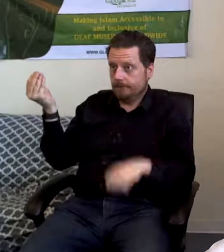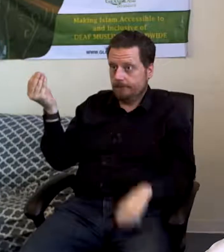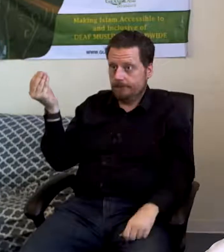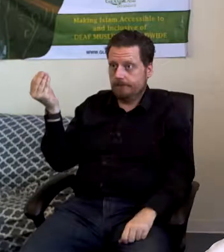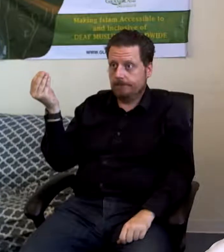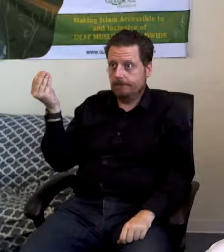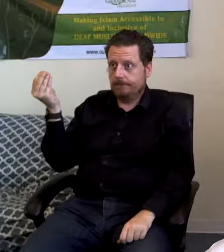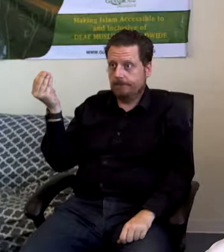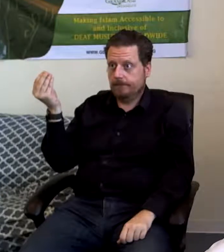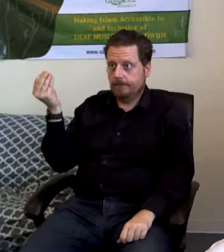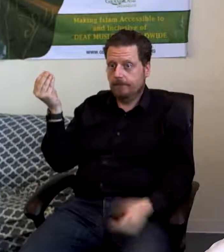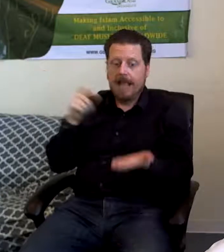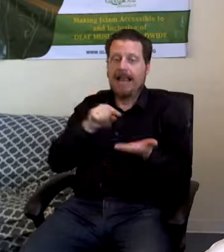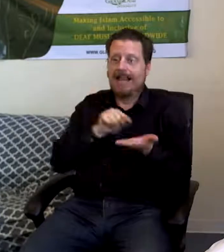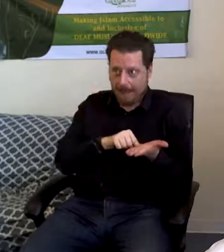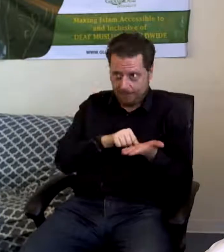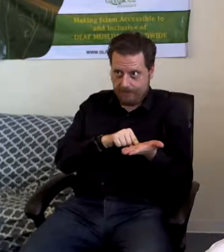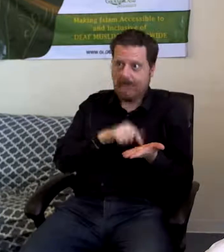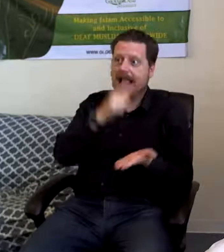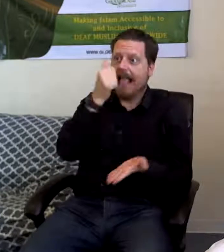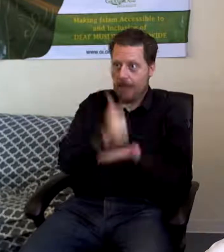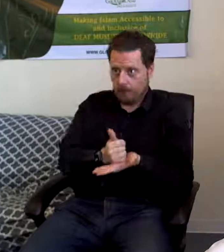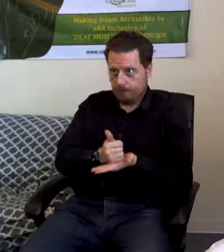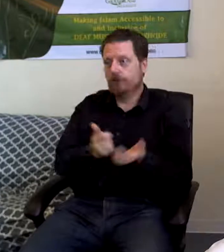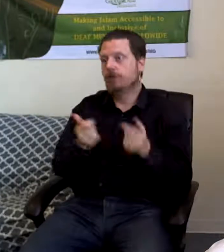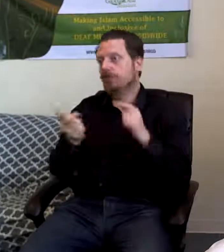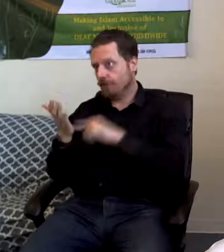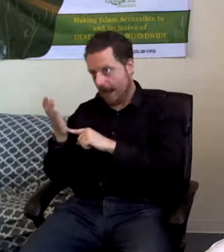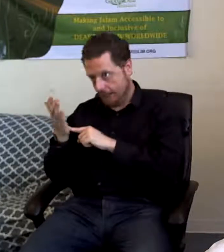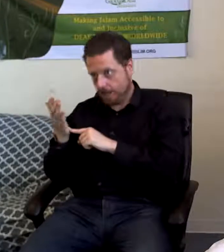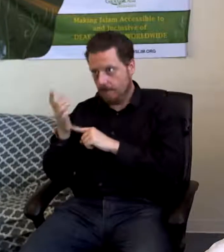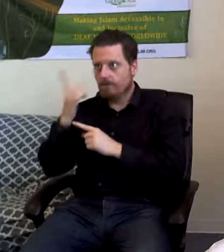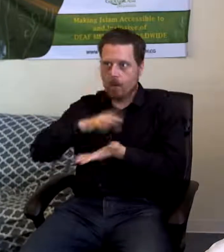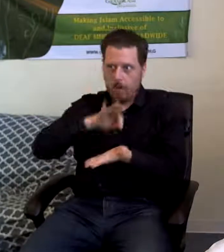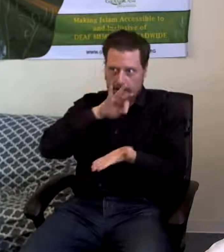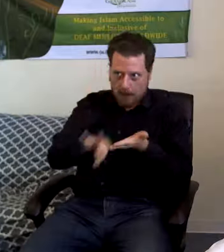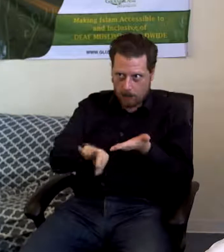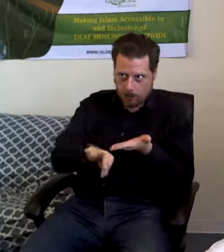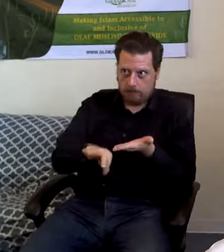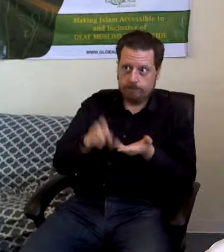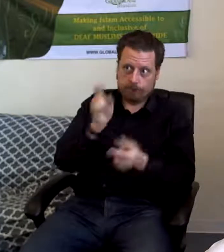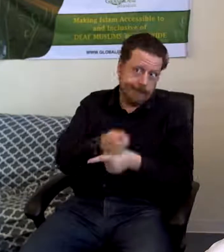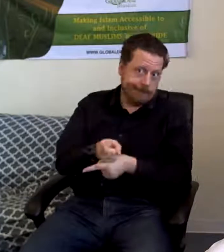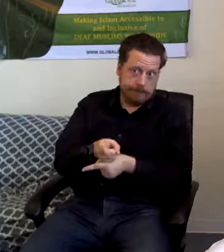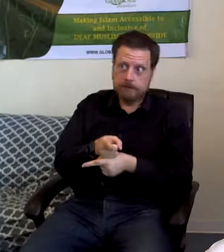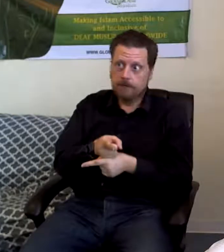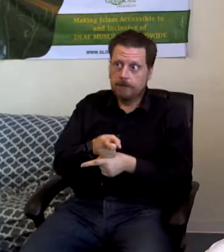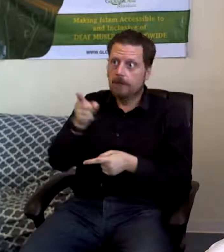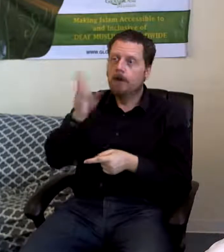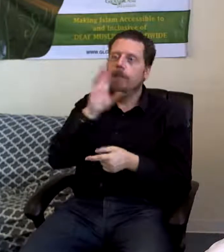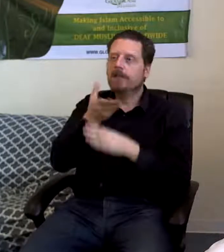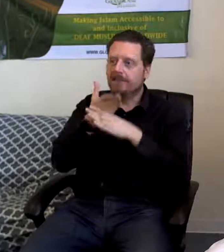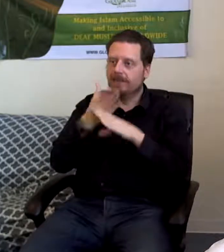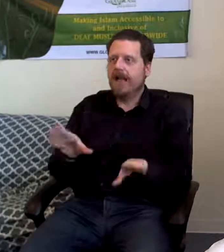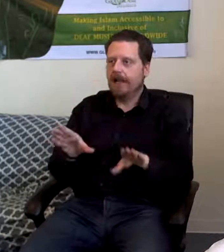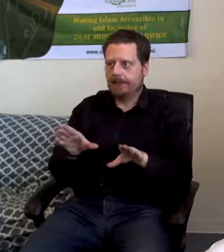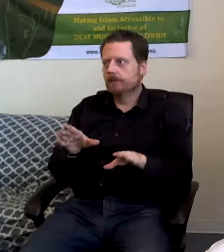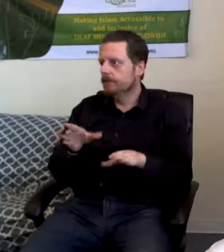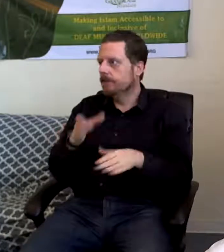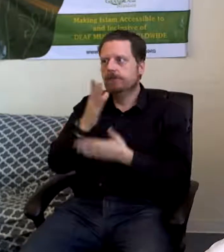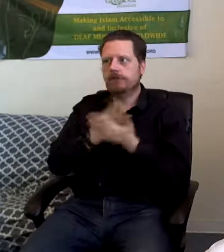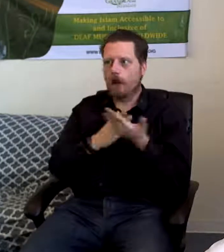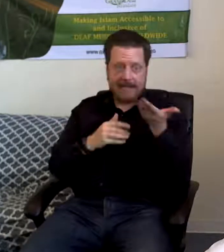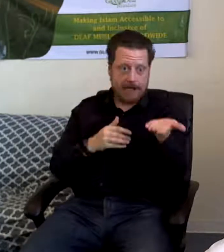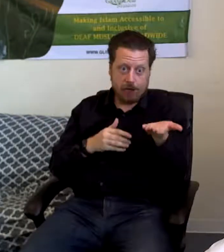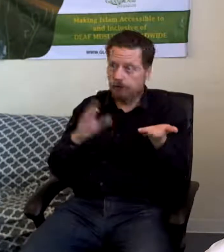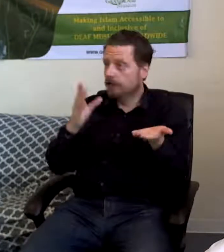start counting, your left hand helps your right hand to count, right? And you will divide the money. Some will be in one